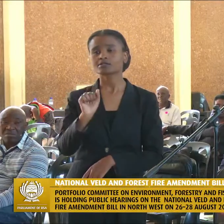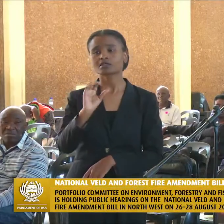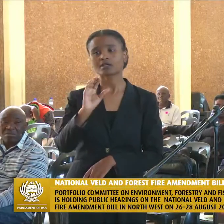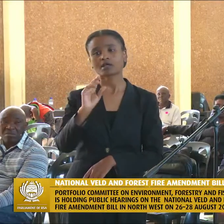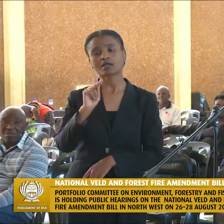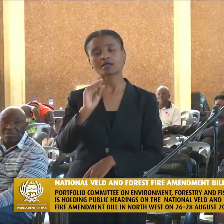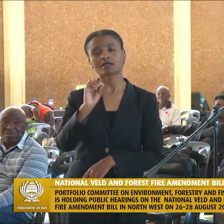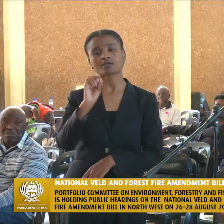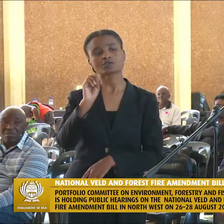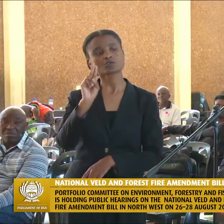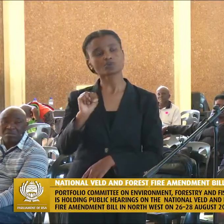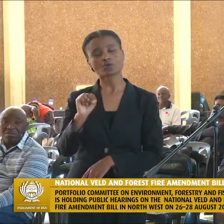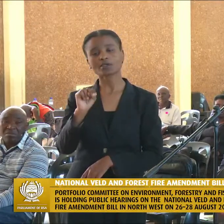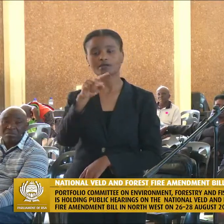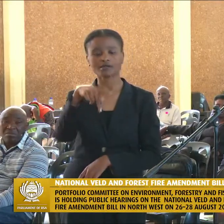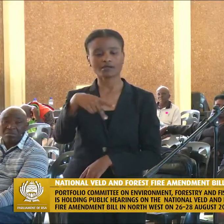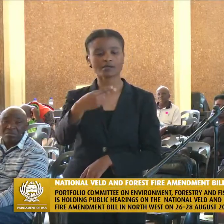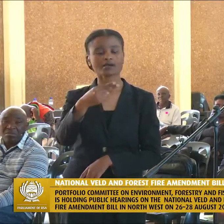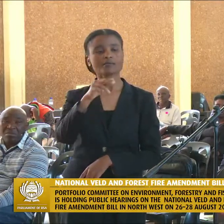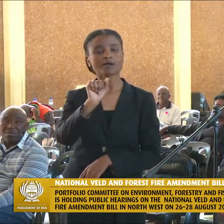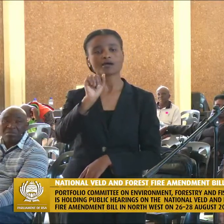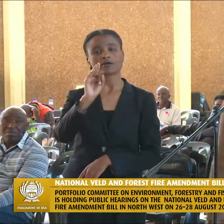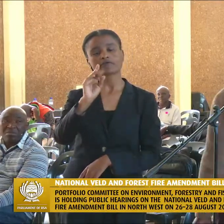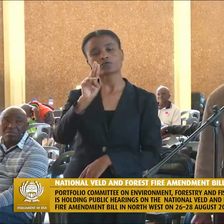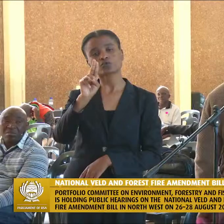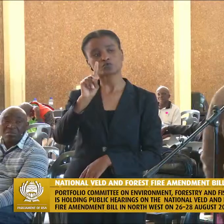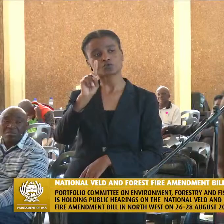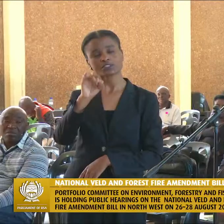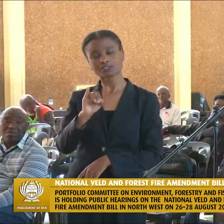from workforce is my name from watford